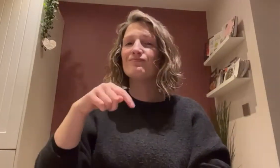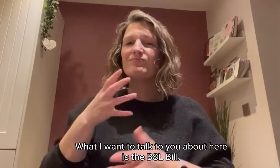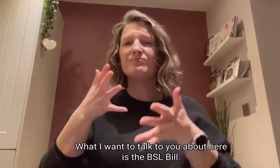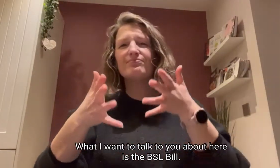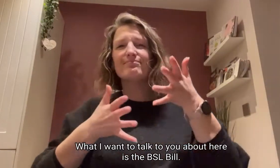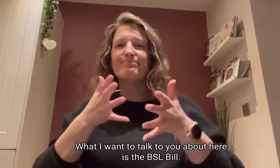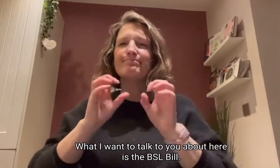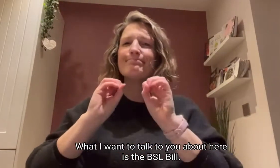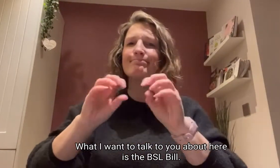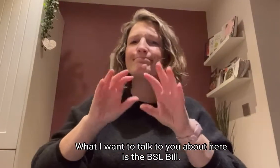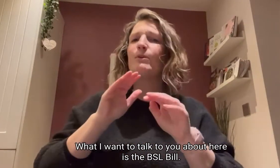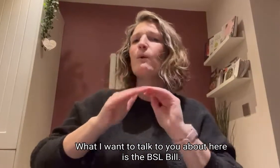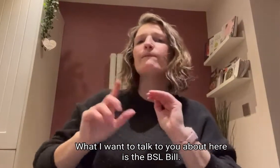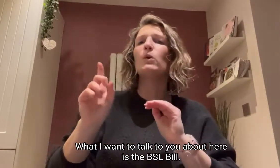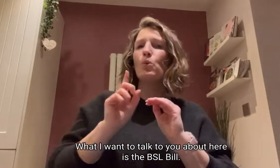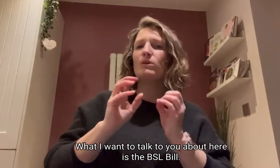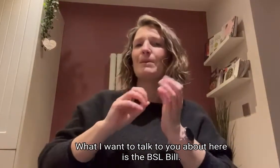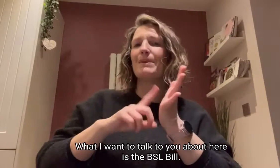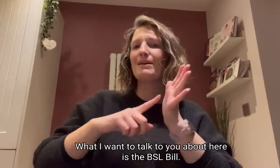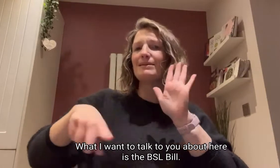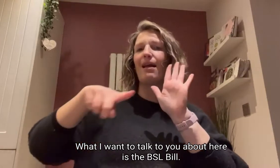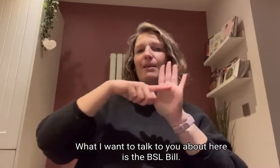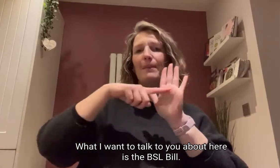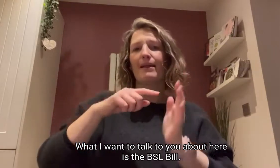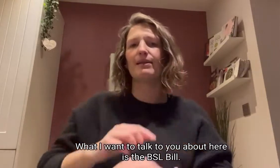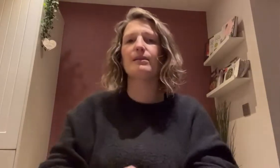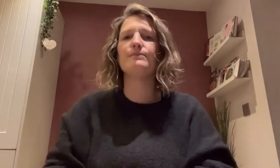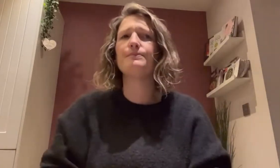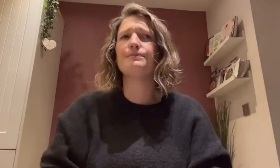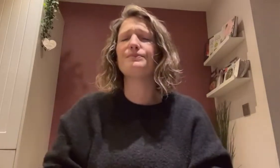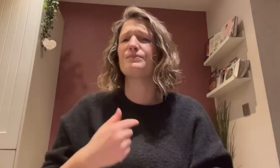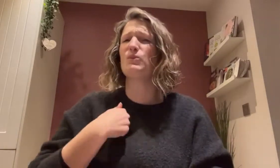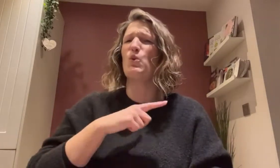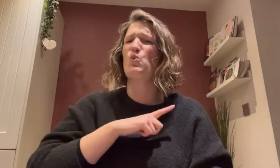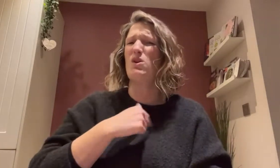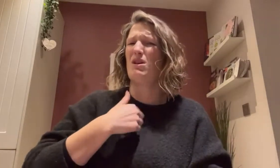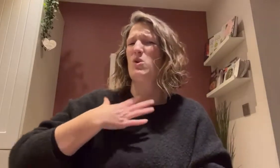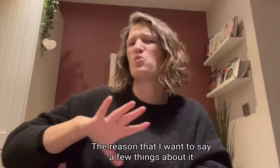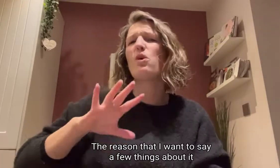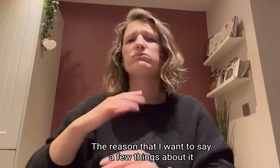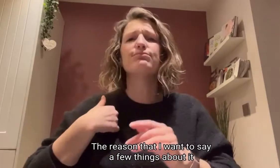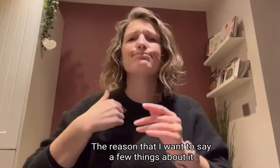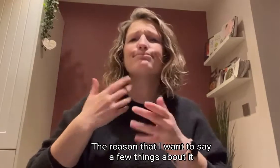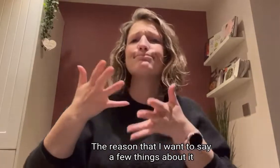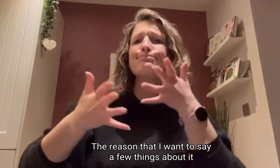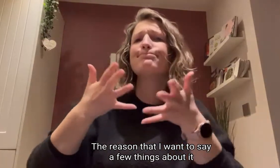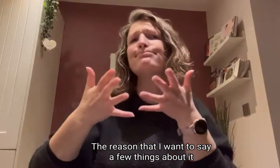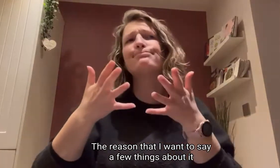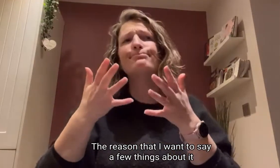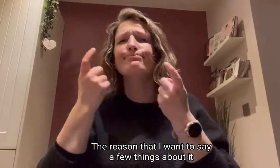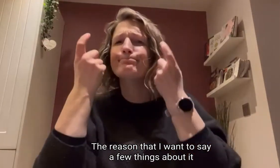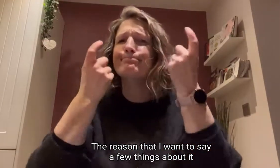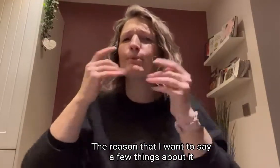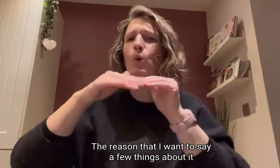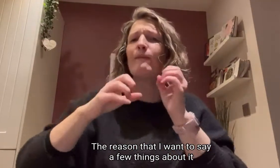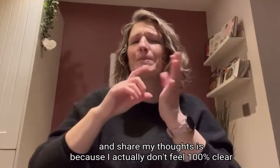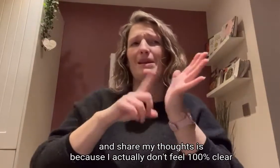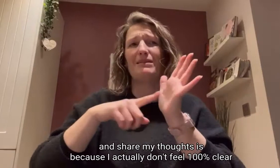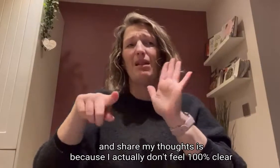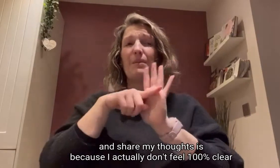What I want to talk to you about here is the BSL bill. The reason that I want to say a few things about it and share my